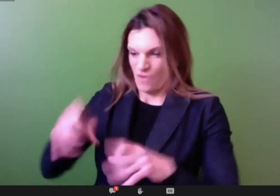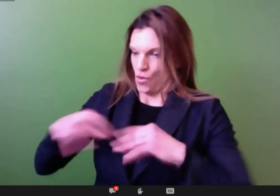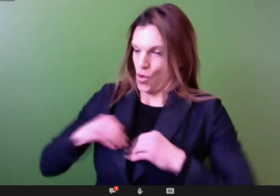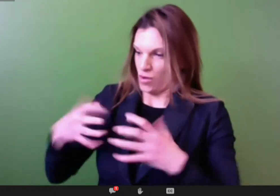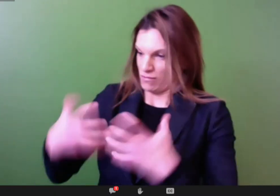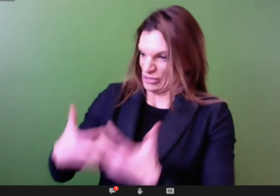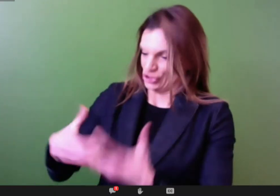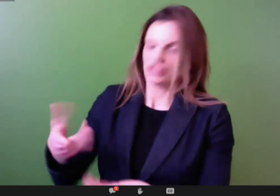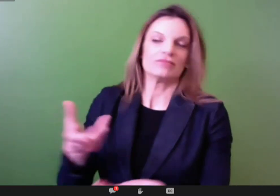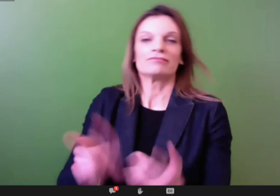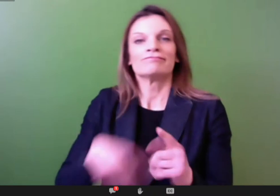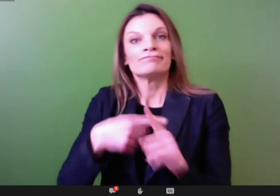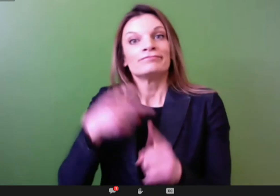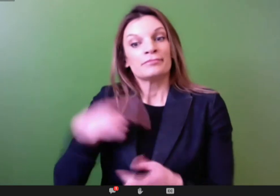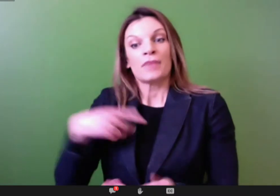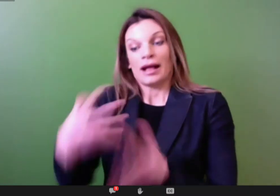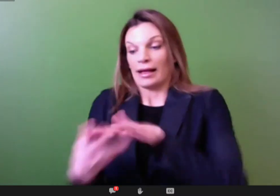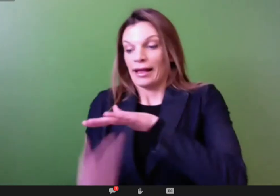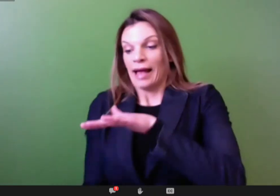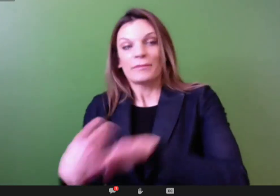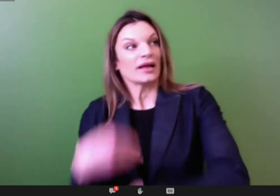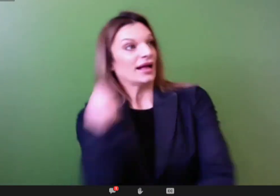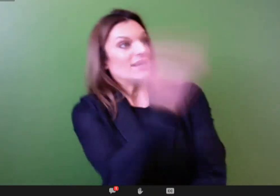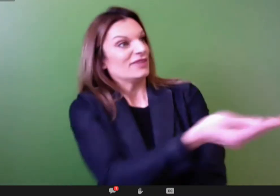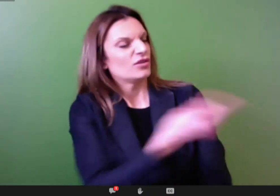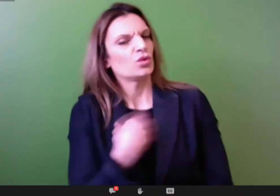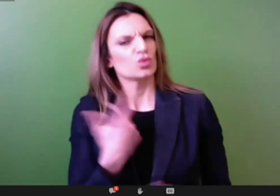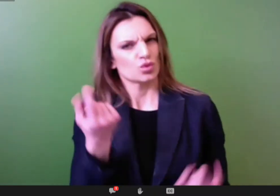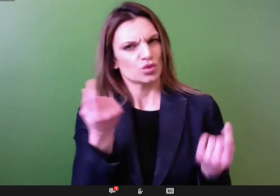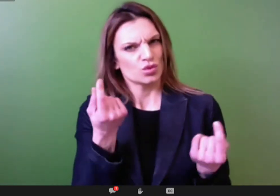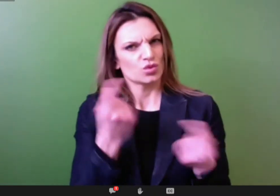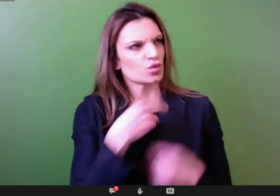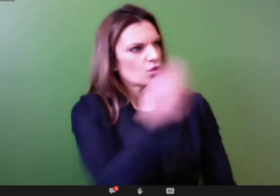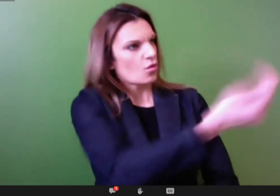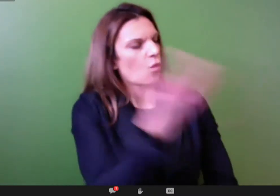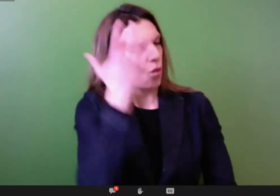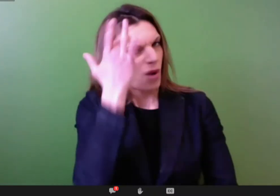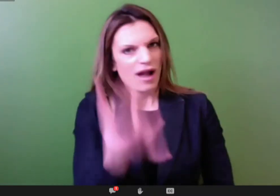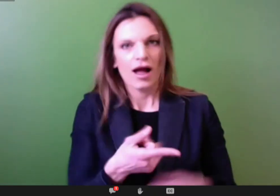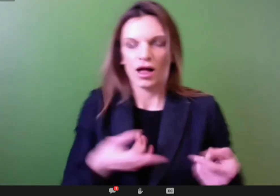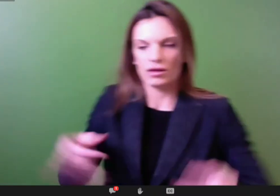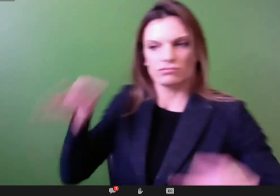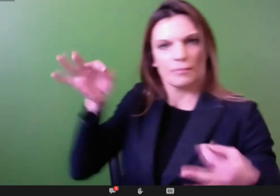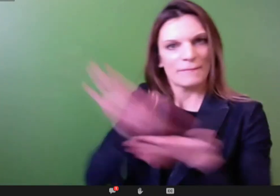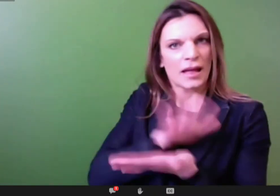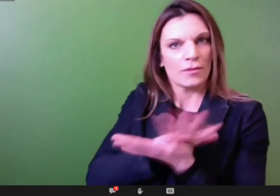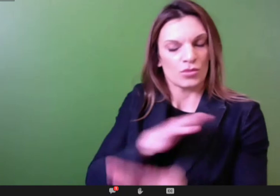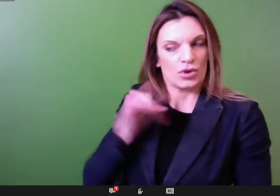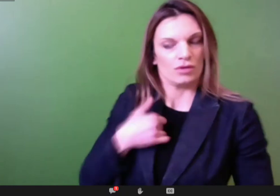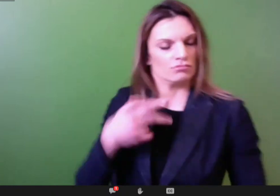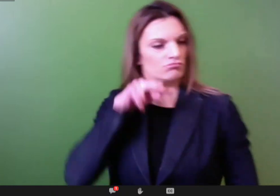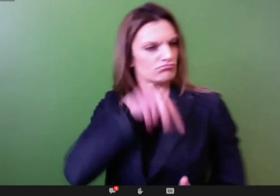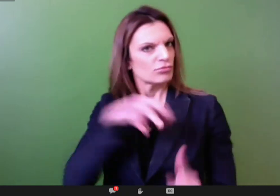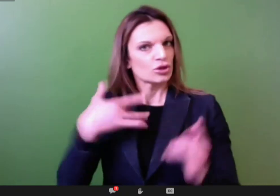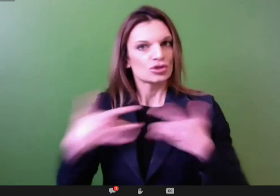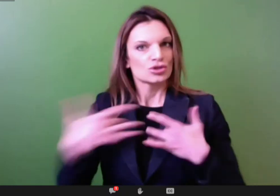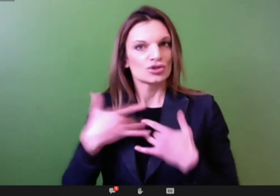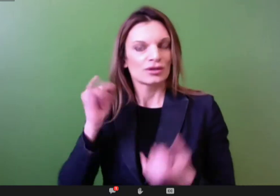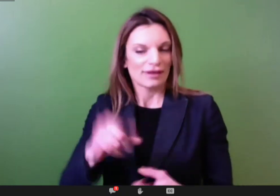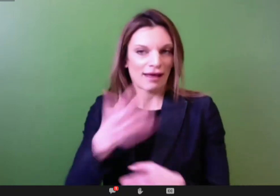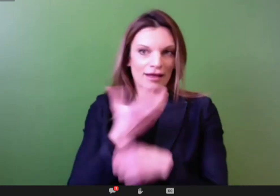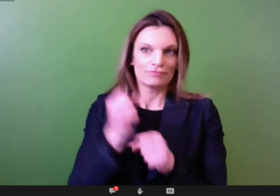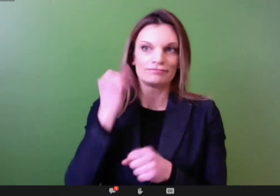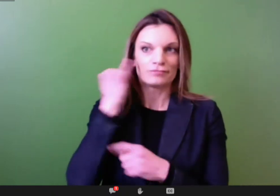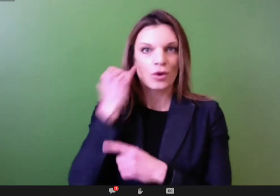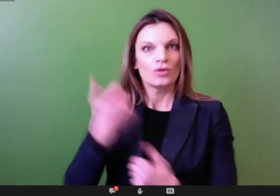they copy it and receive it, raising questions about identity theft, which I know is a major concern, not just in Macomb, but across